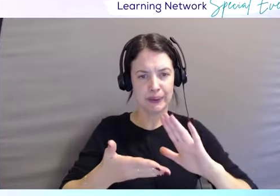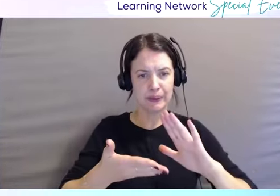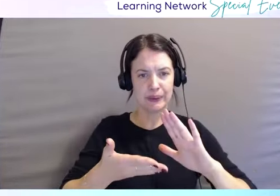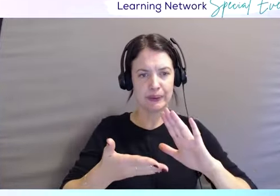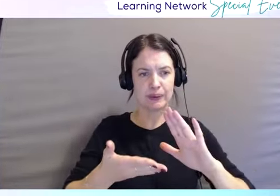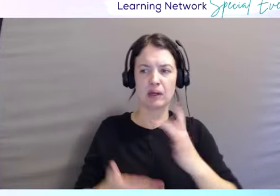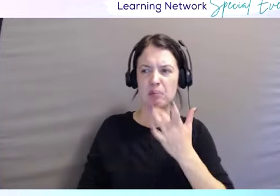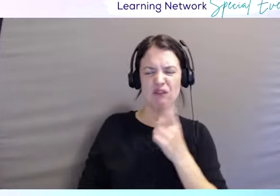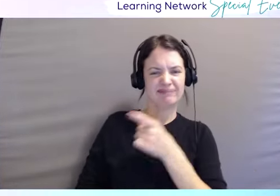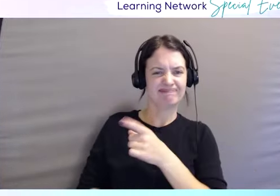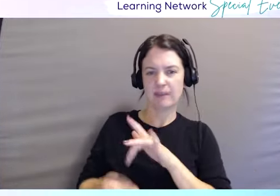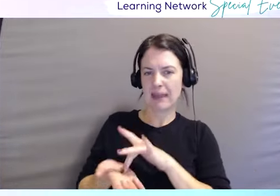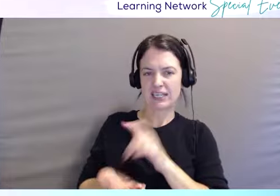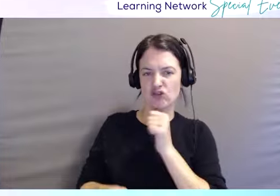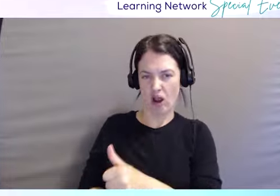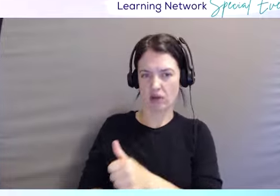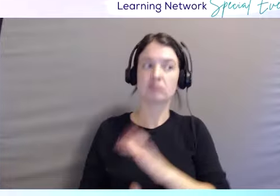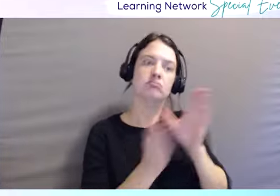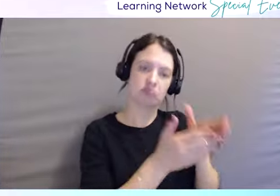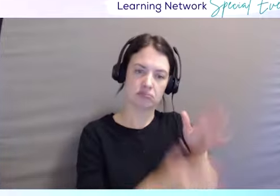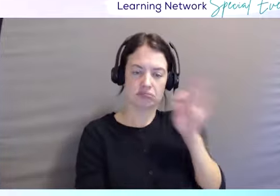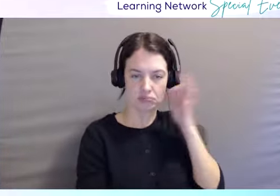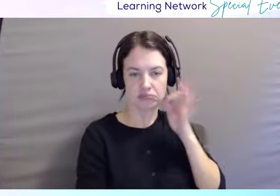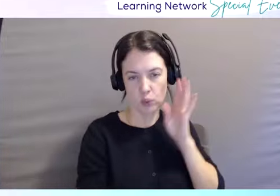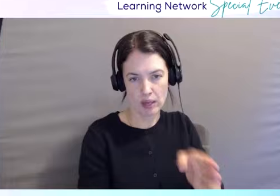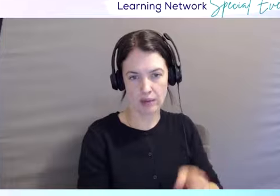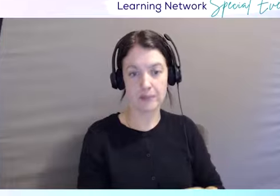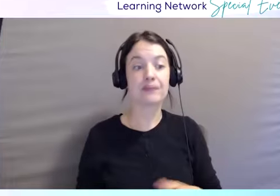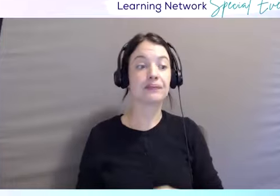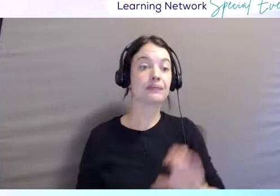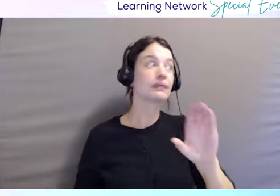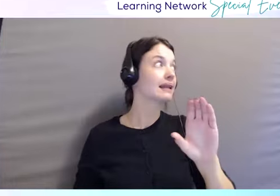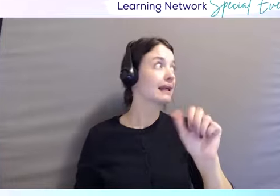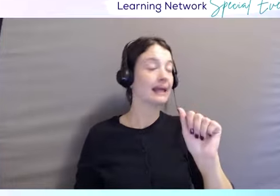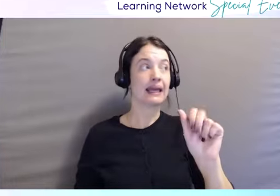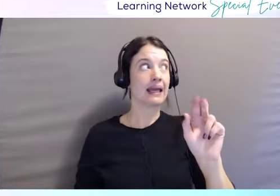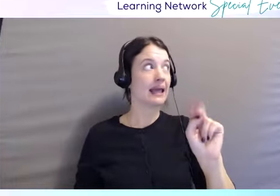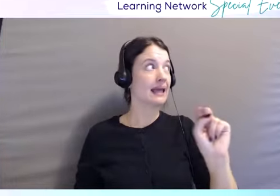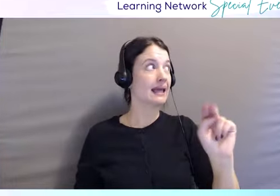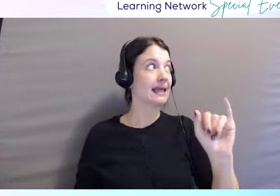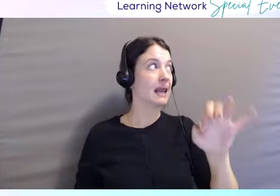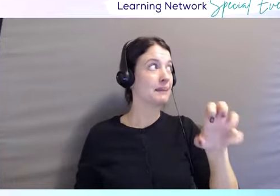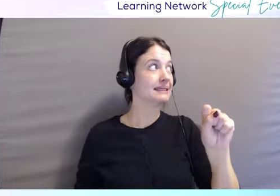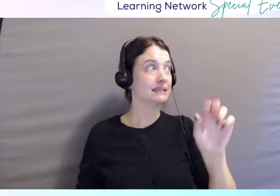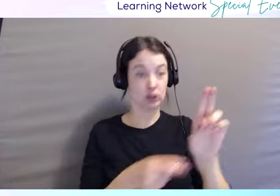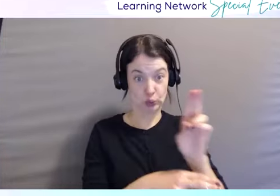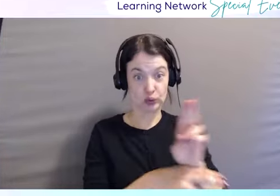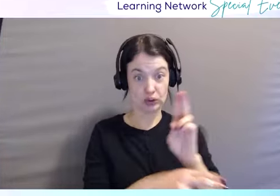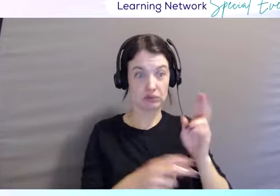So cannabis use, for some of you who may not know this, in about 10% of cases can lead to something